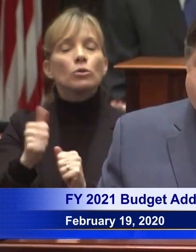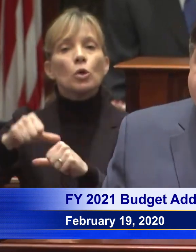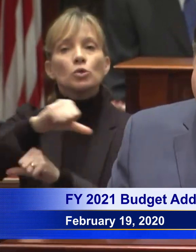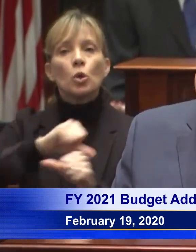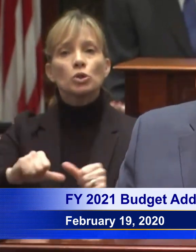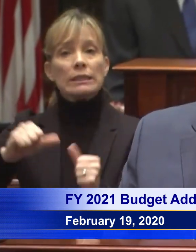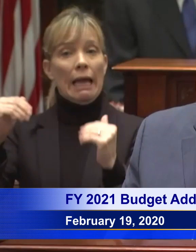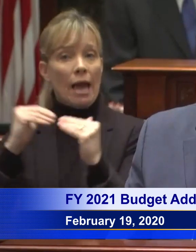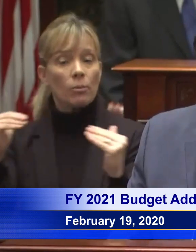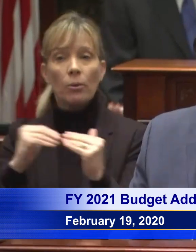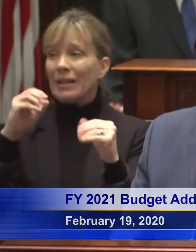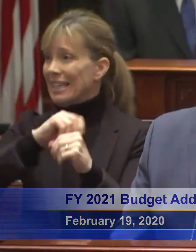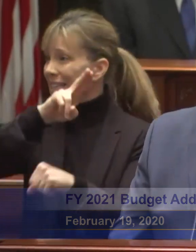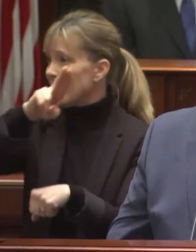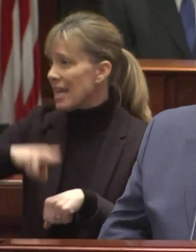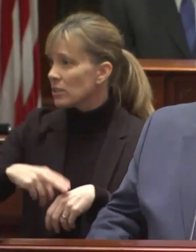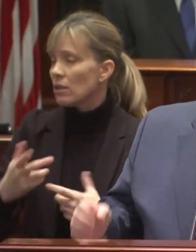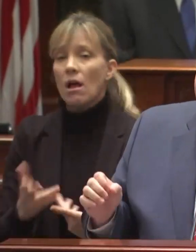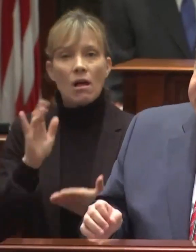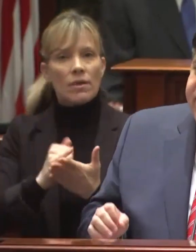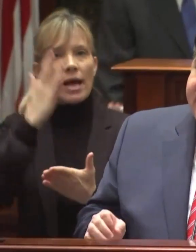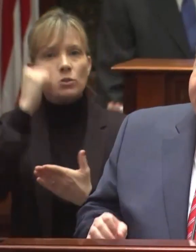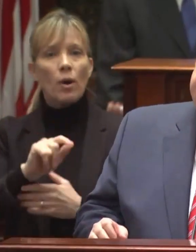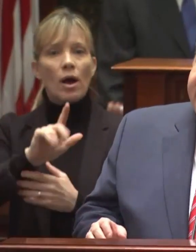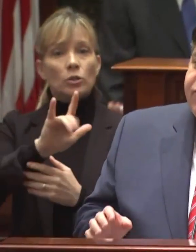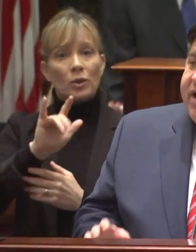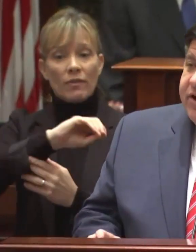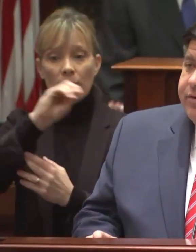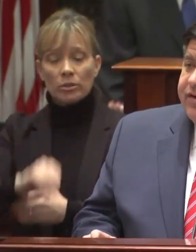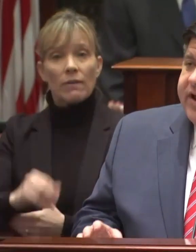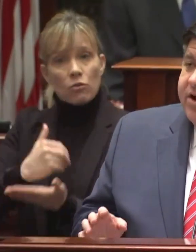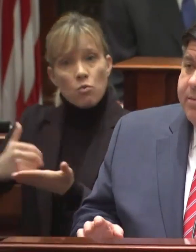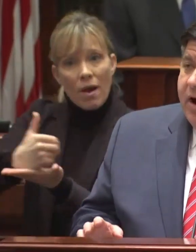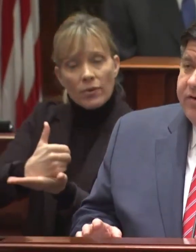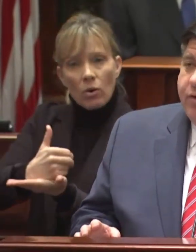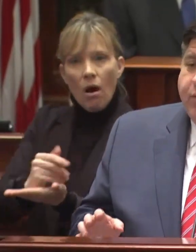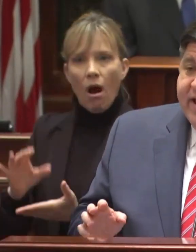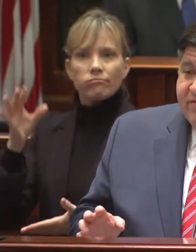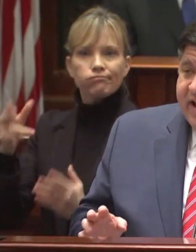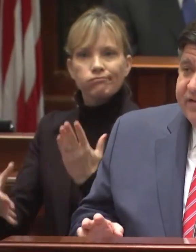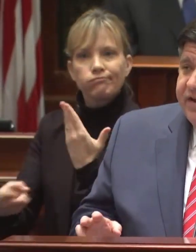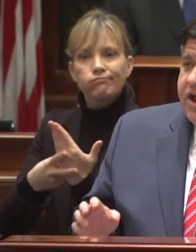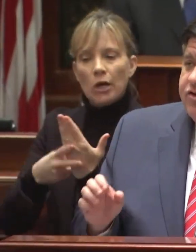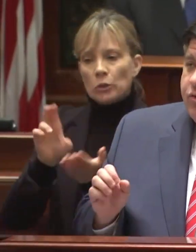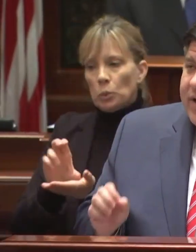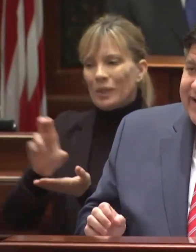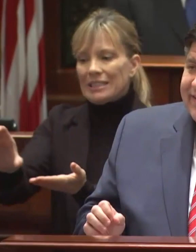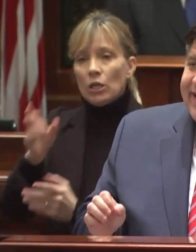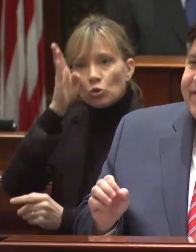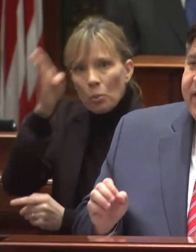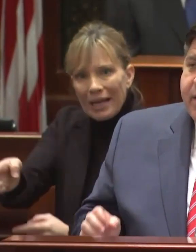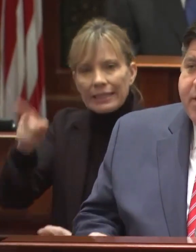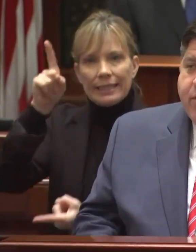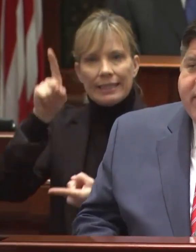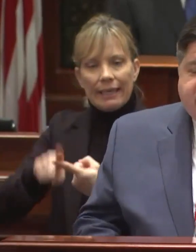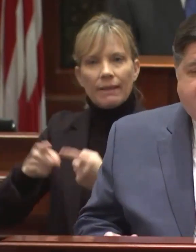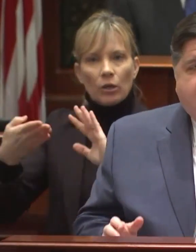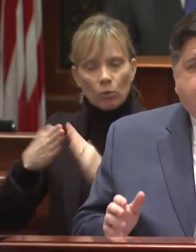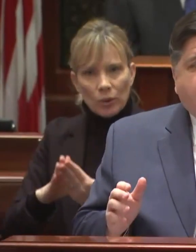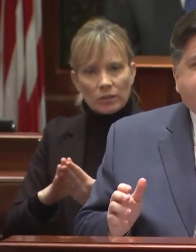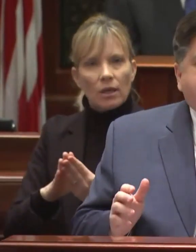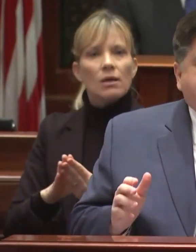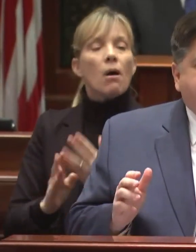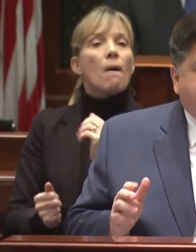socially equitable in the nation. That's why 25% of revenues are earmarked to reinvest directly in the